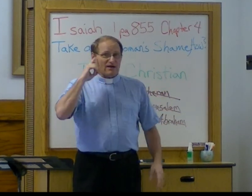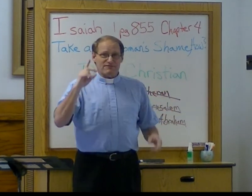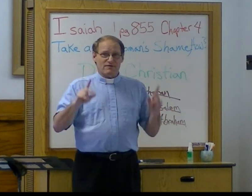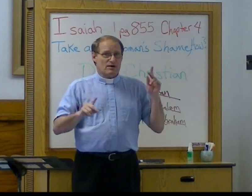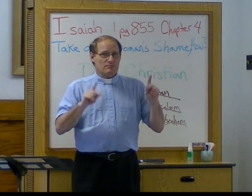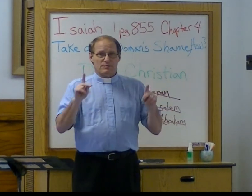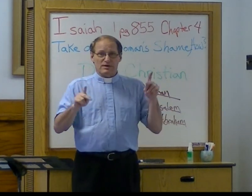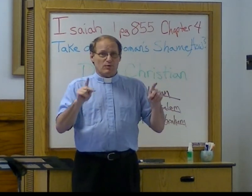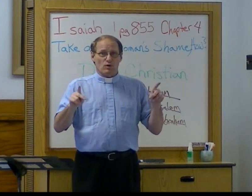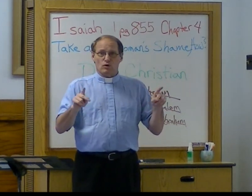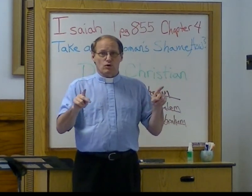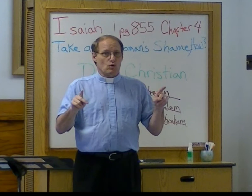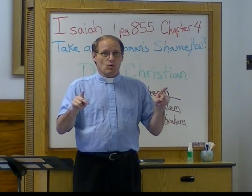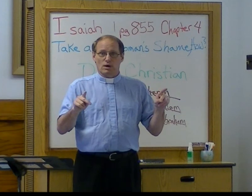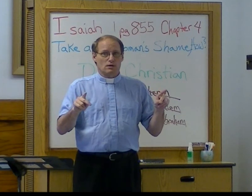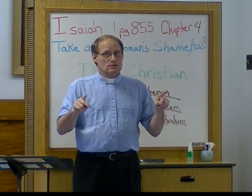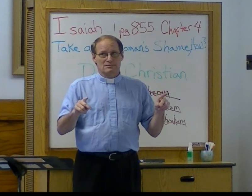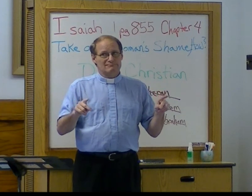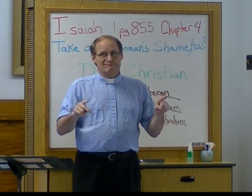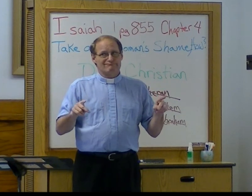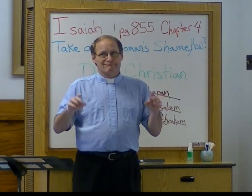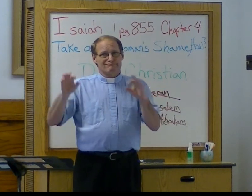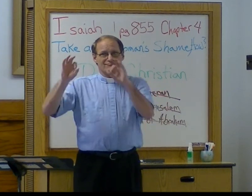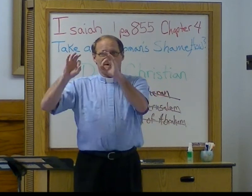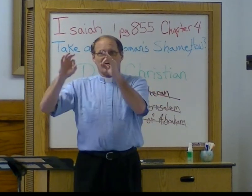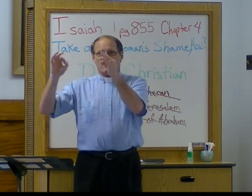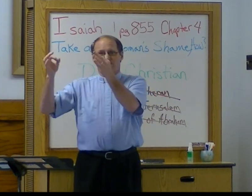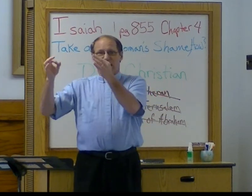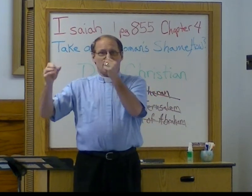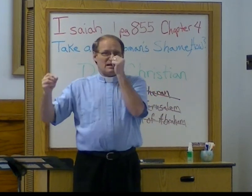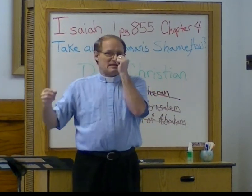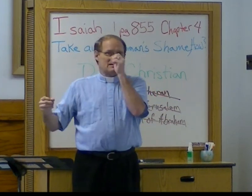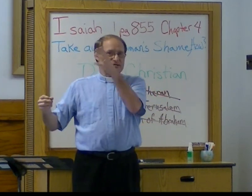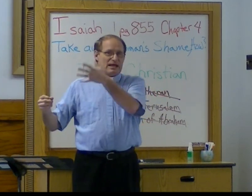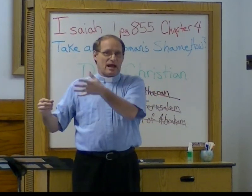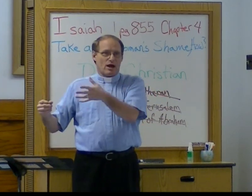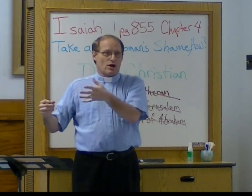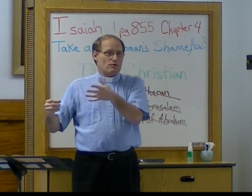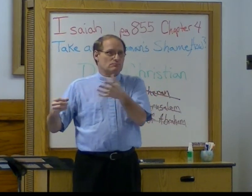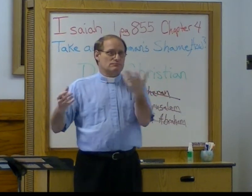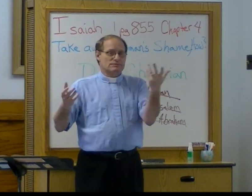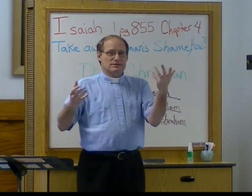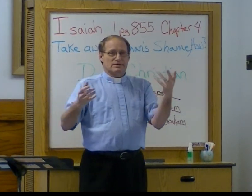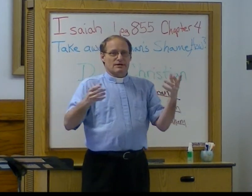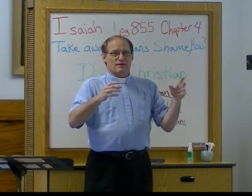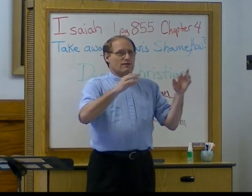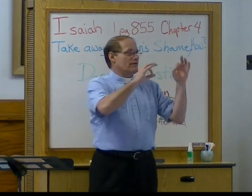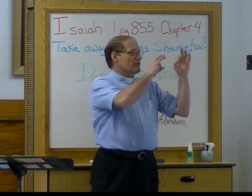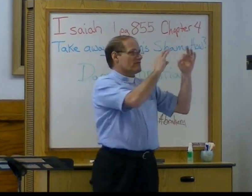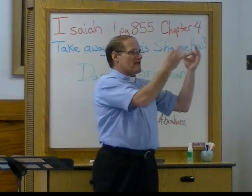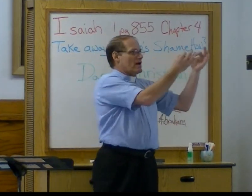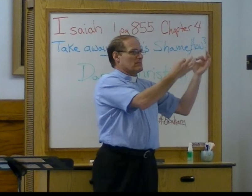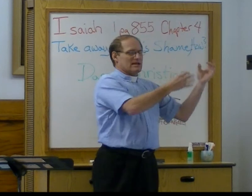Deaf people who their family doesn't care, their